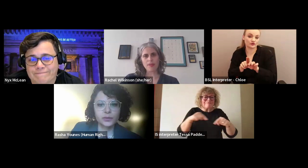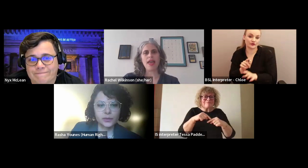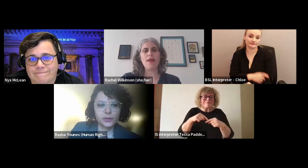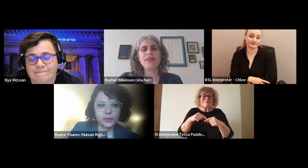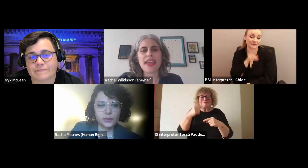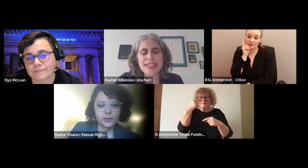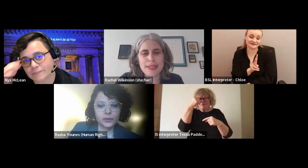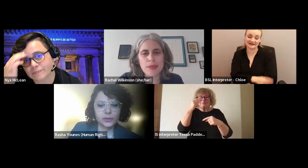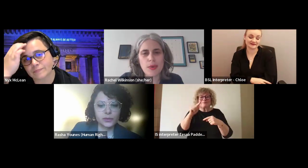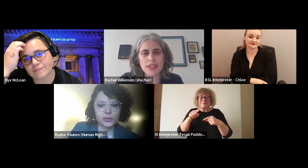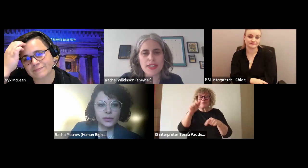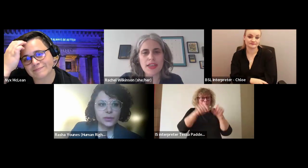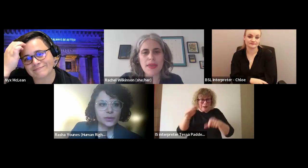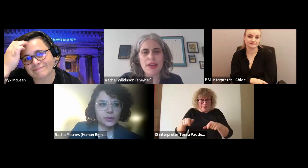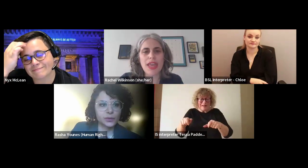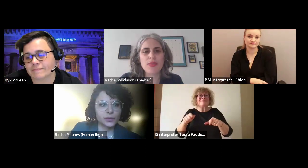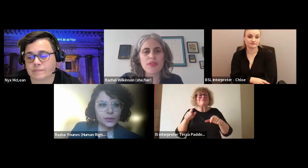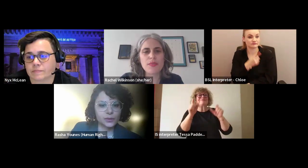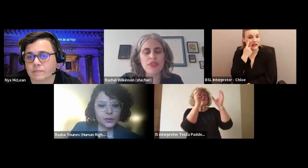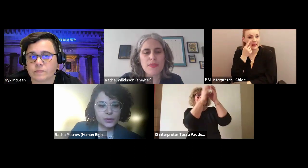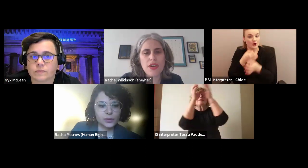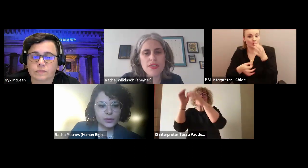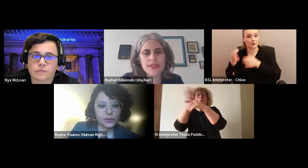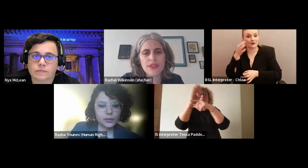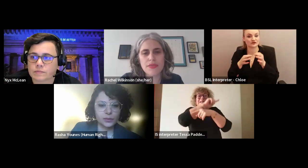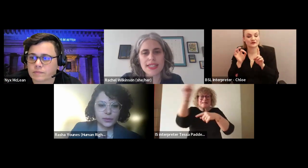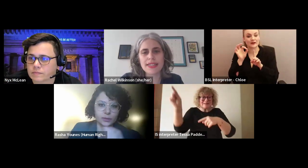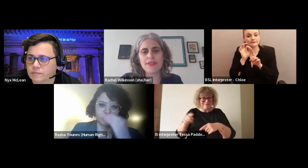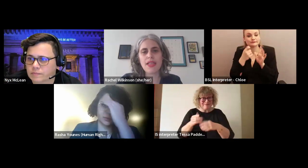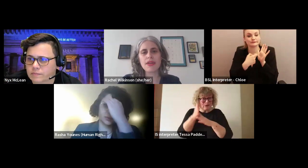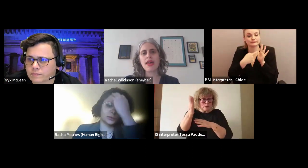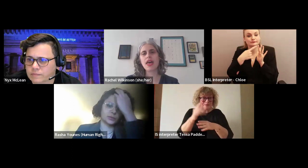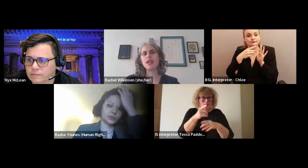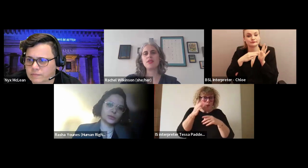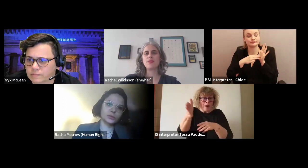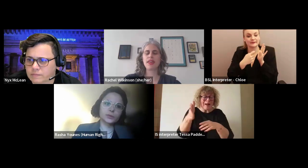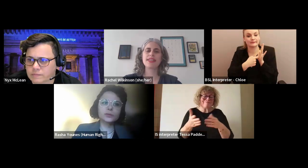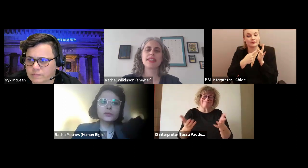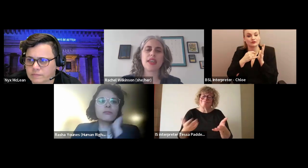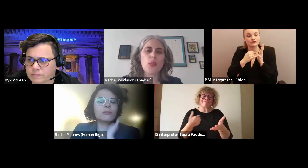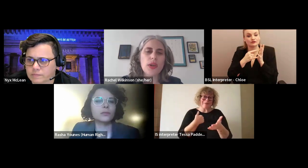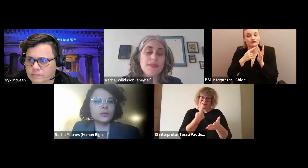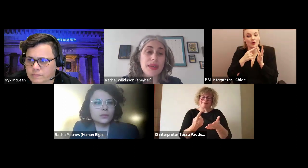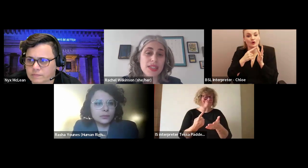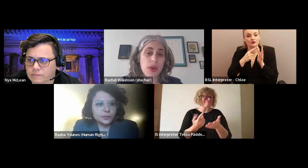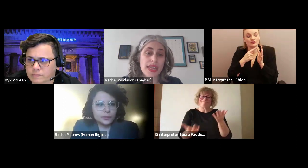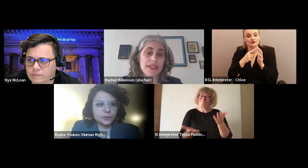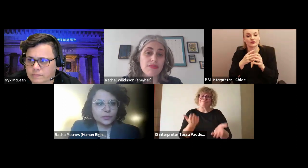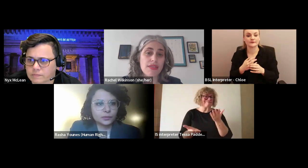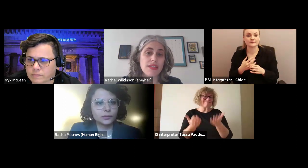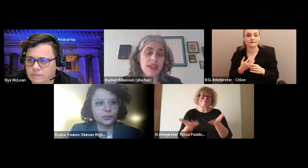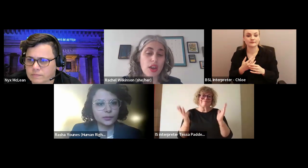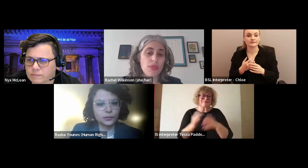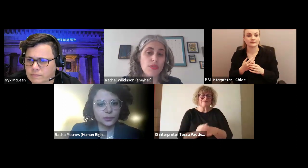Thank you. Yeah, I can see some questions coming in. We had one from Primrose from Restless Development, and they're asking, what is the best